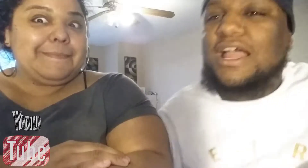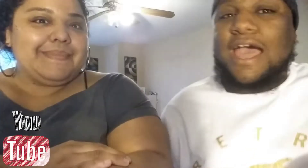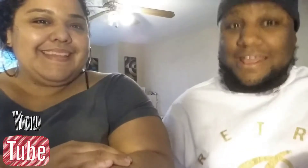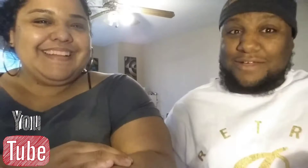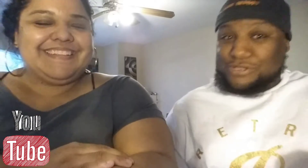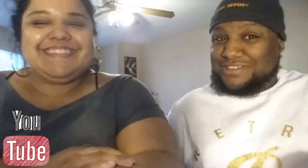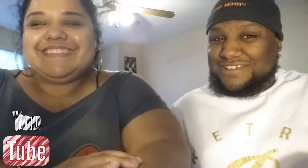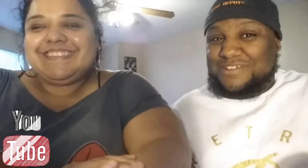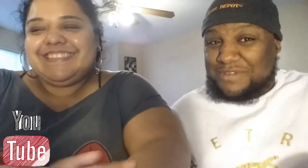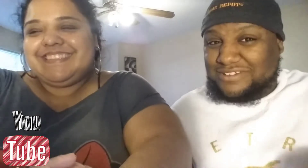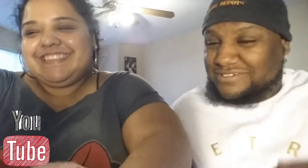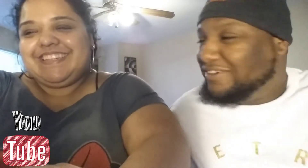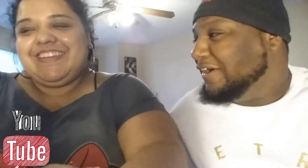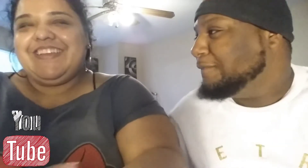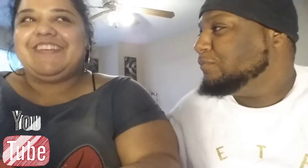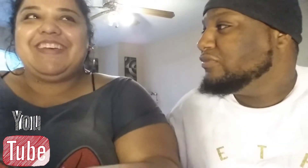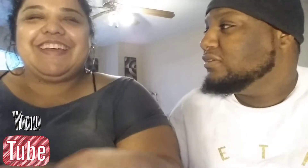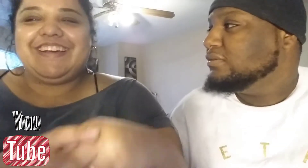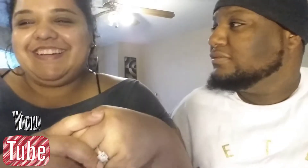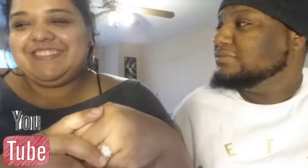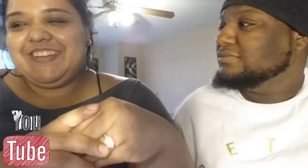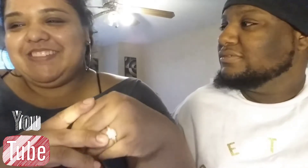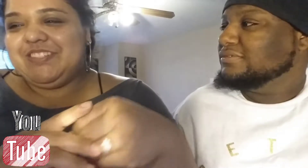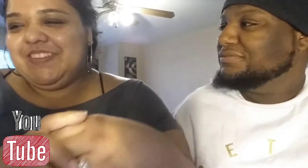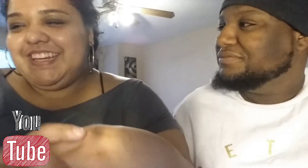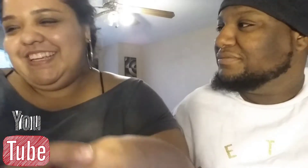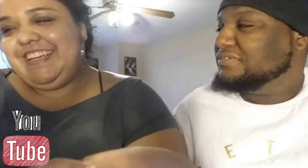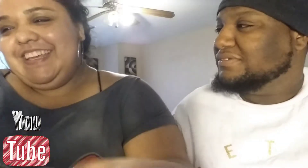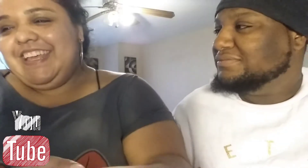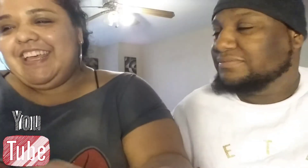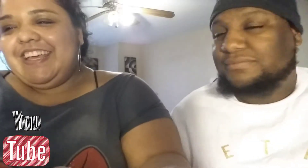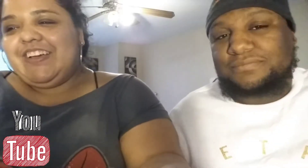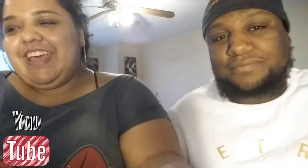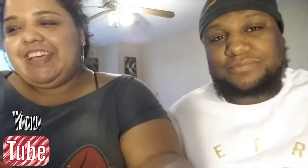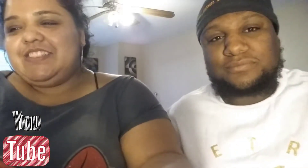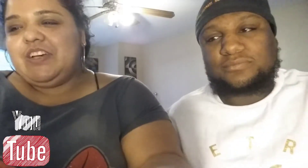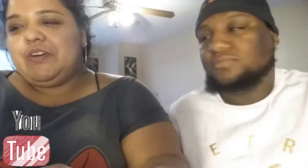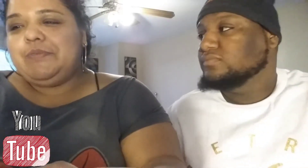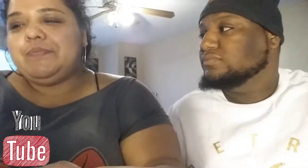All right, what y'all think that was up next? My God, we have so many. Mm-hmm. Okay, so